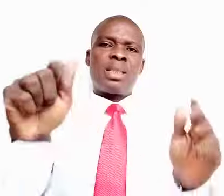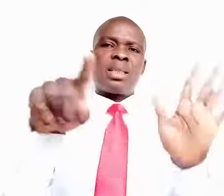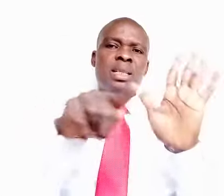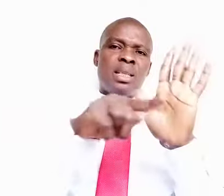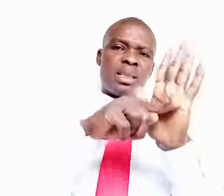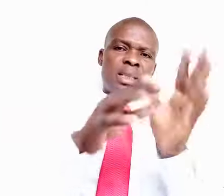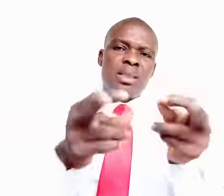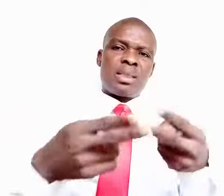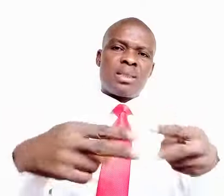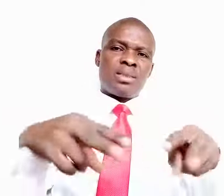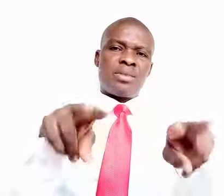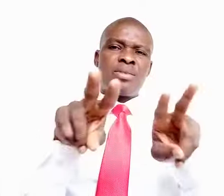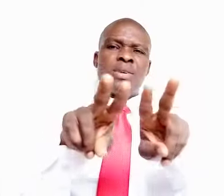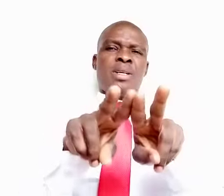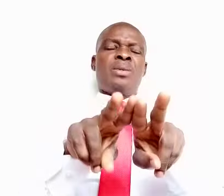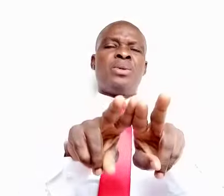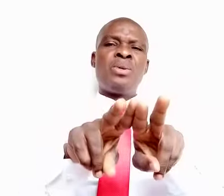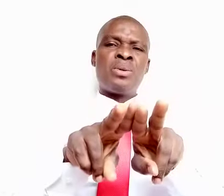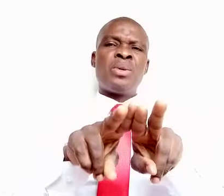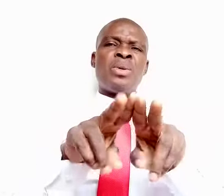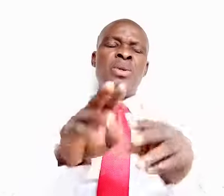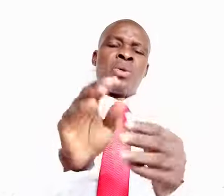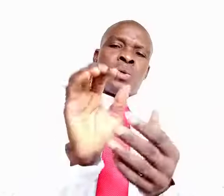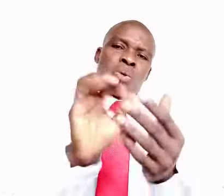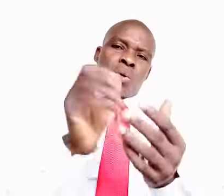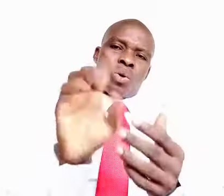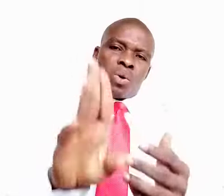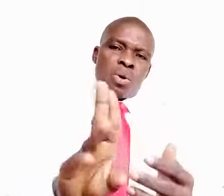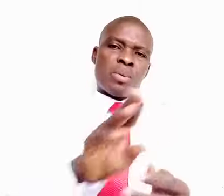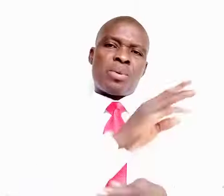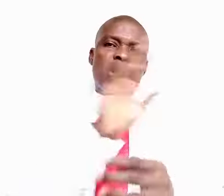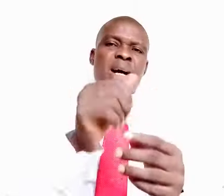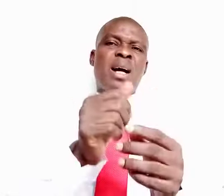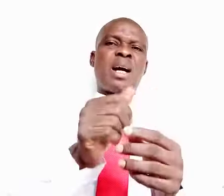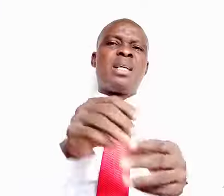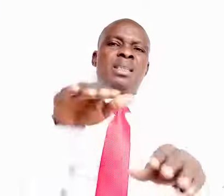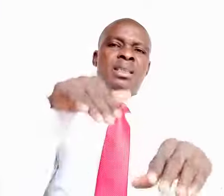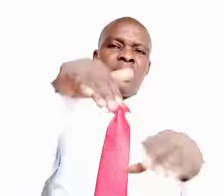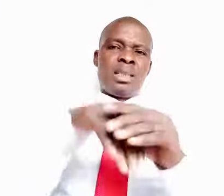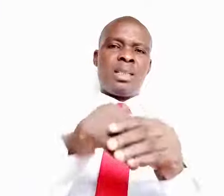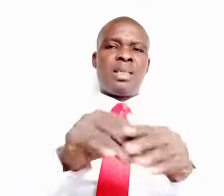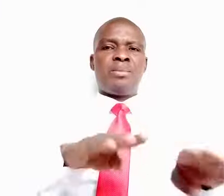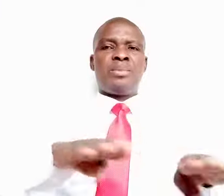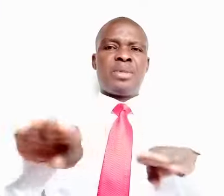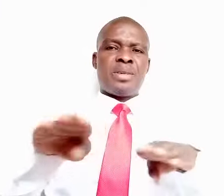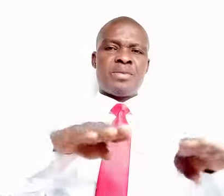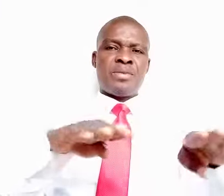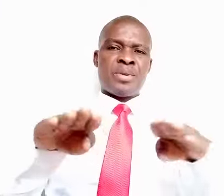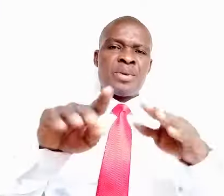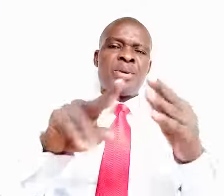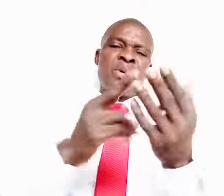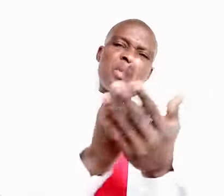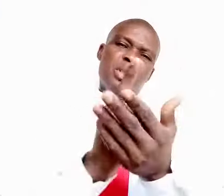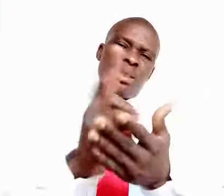deceitful, being fraudulent, corrupt, and tricky in behavior. Dishonesty includes outright